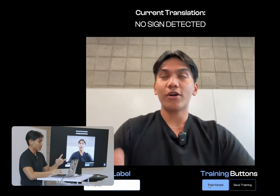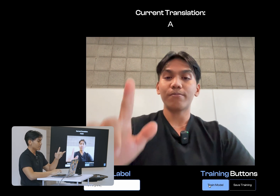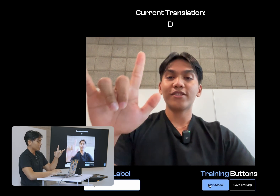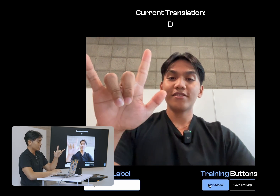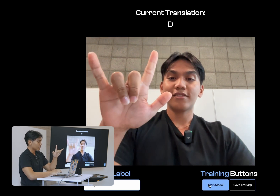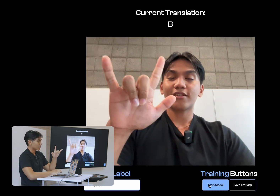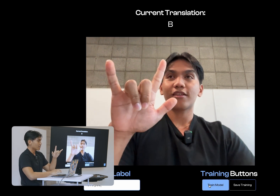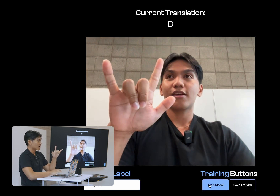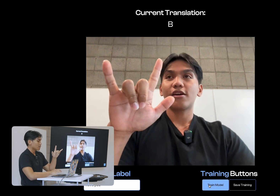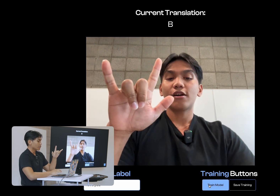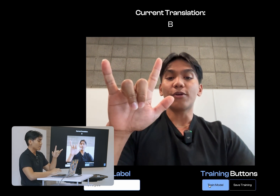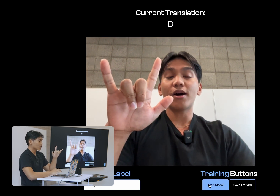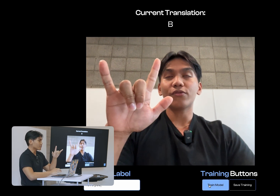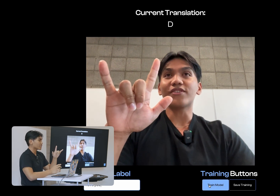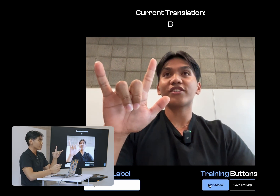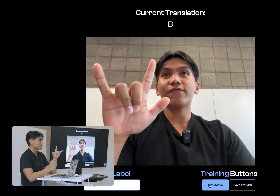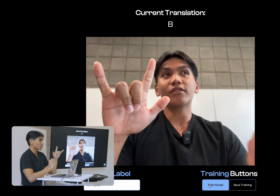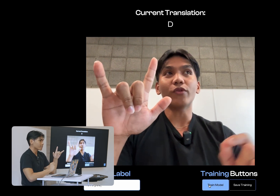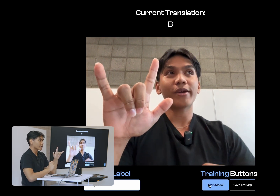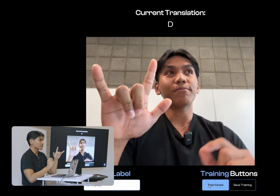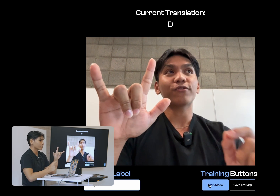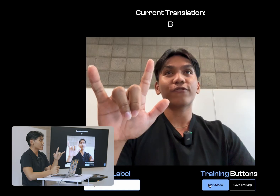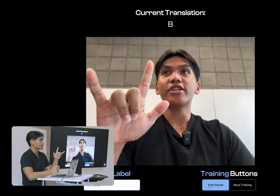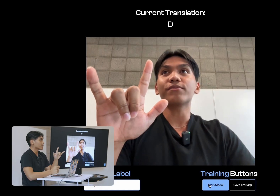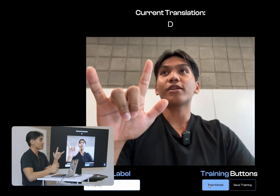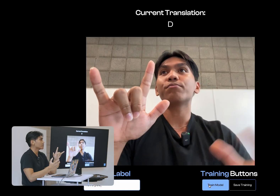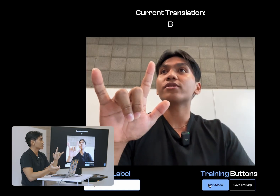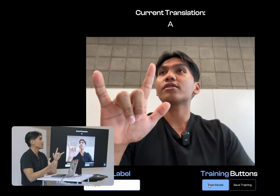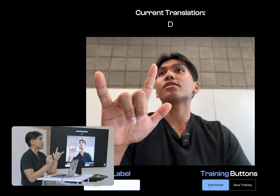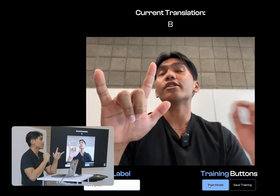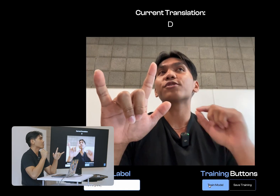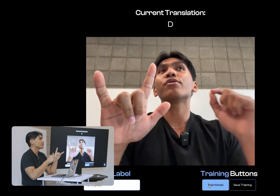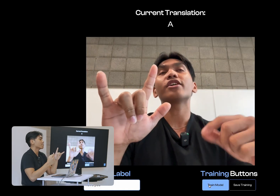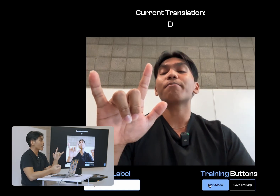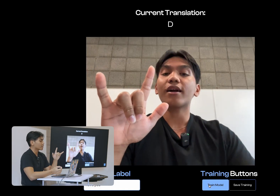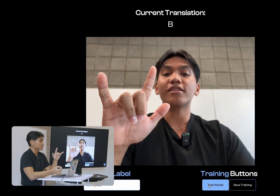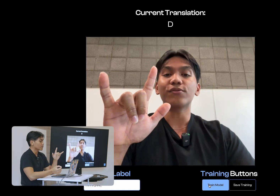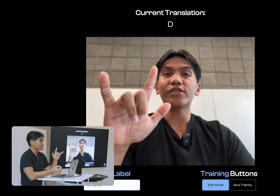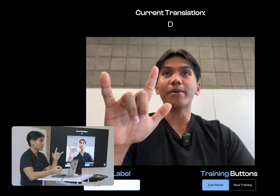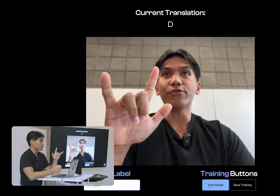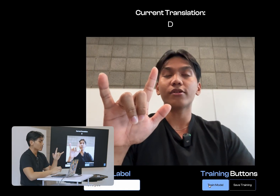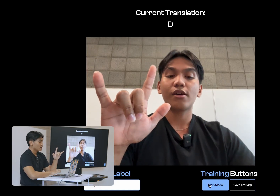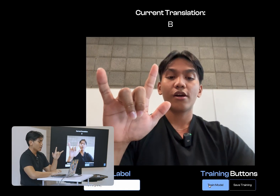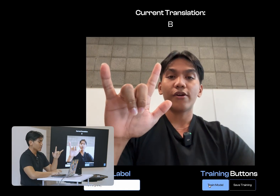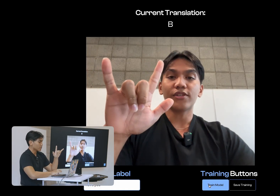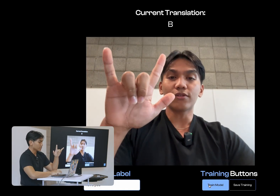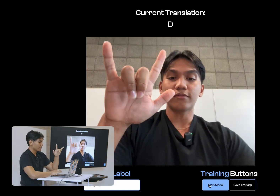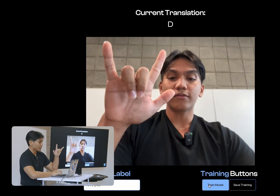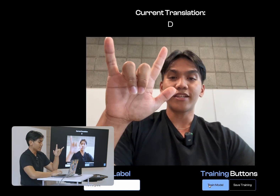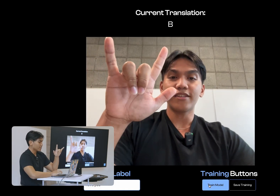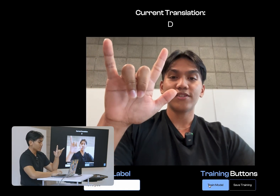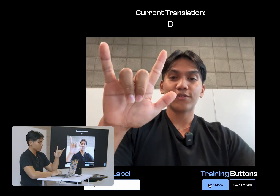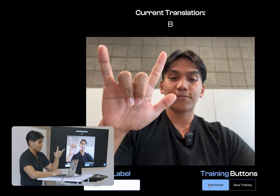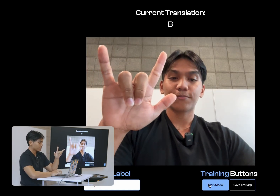train model button, the model is saving the webcam's frames and it's putting it back into its memory. All right, so